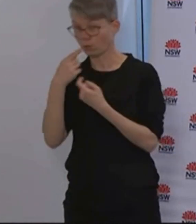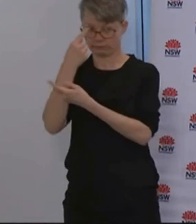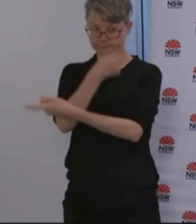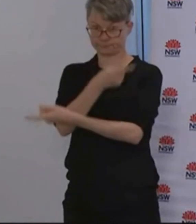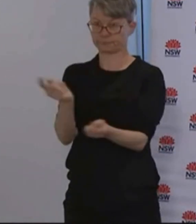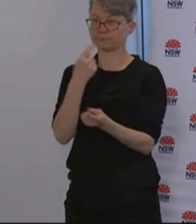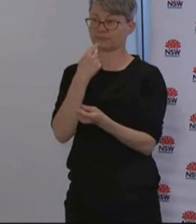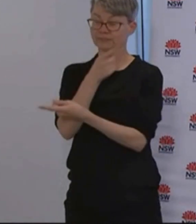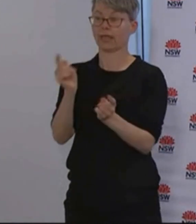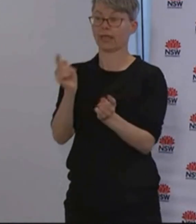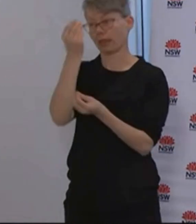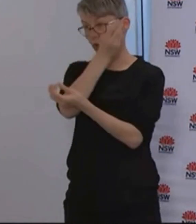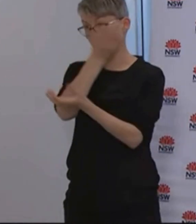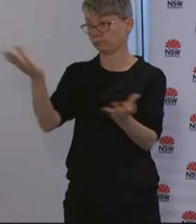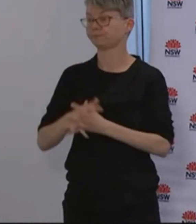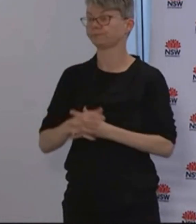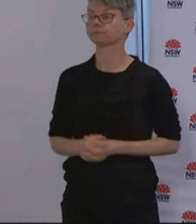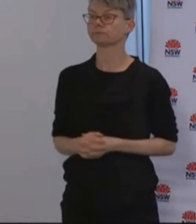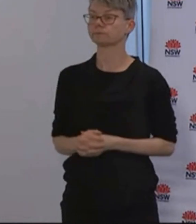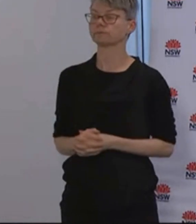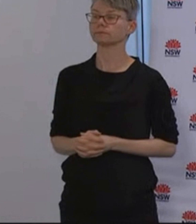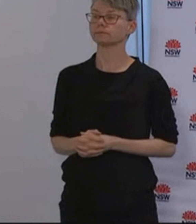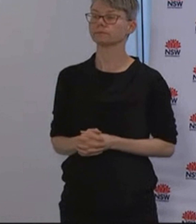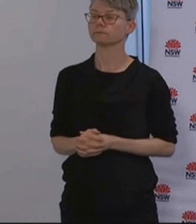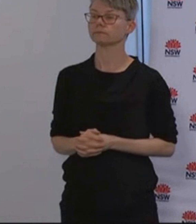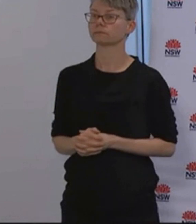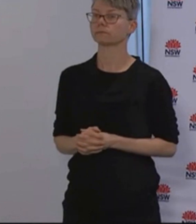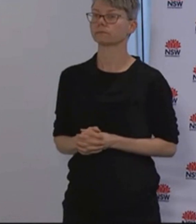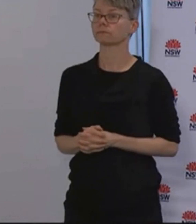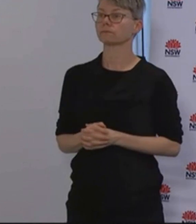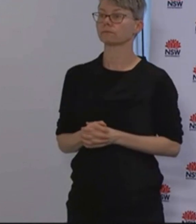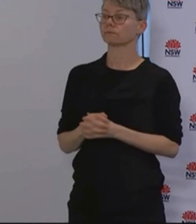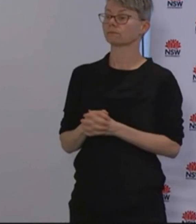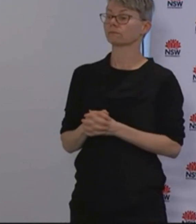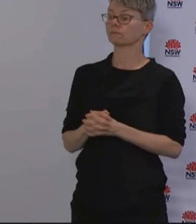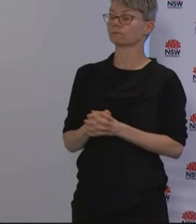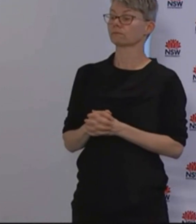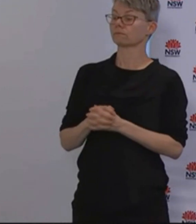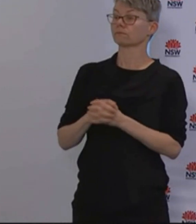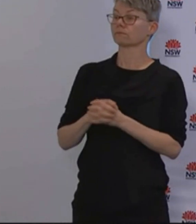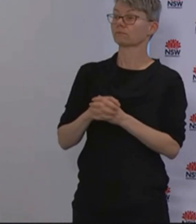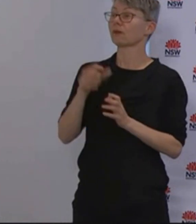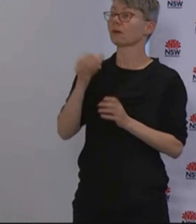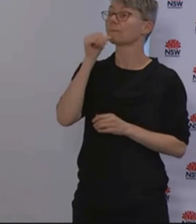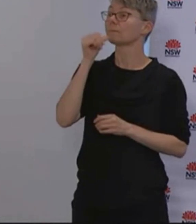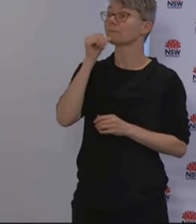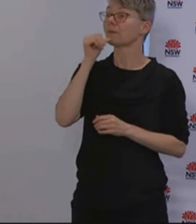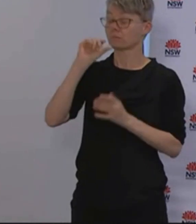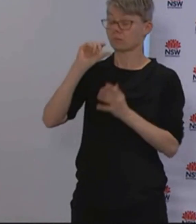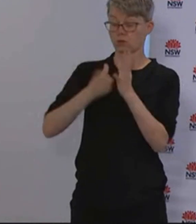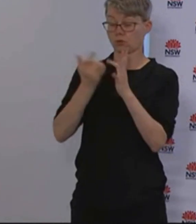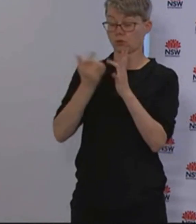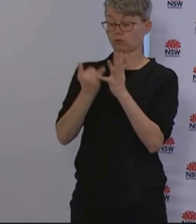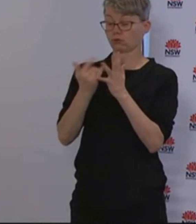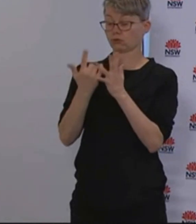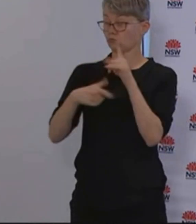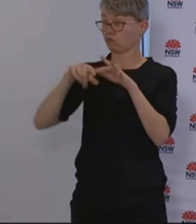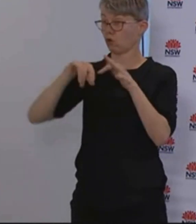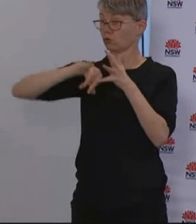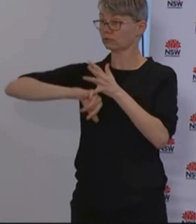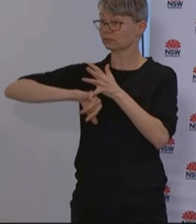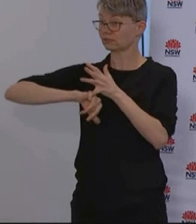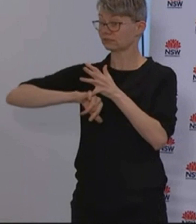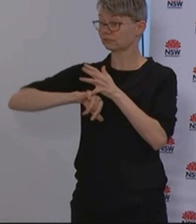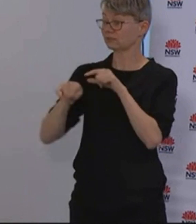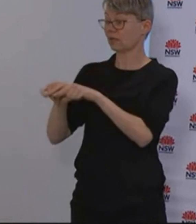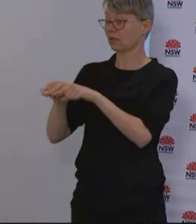stress that we are extending the time of the COVID clinic at the Crossroads Hotel and looking at also for an